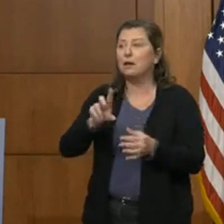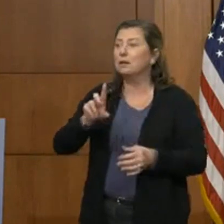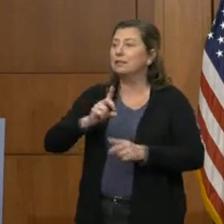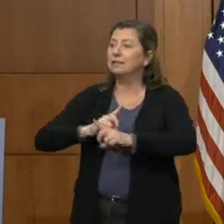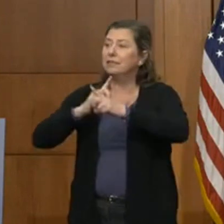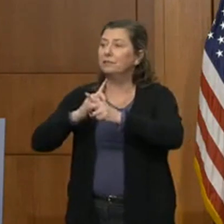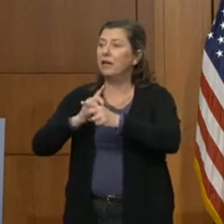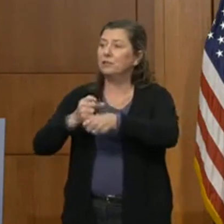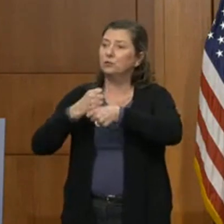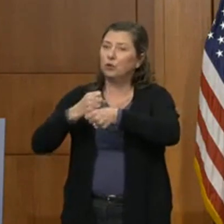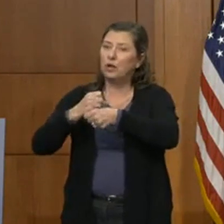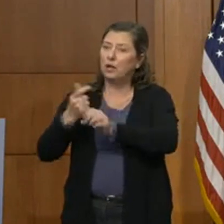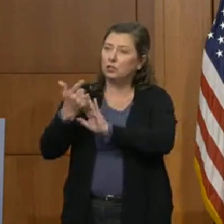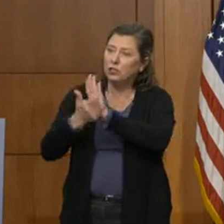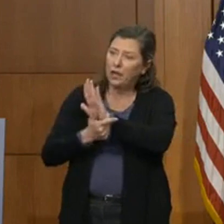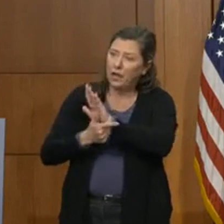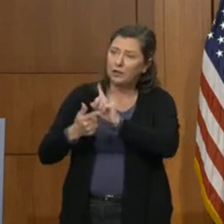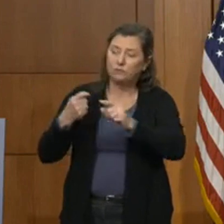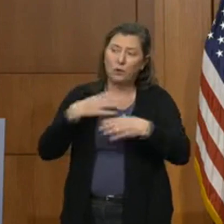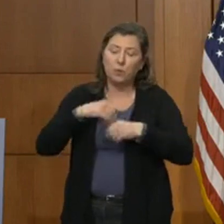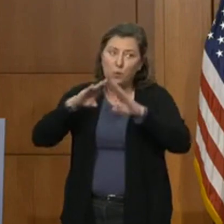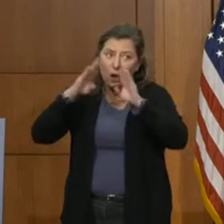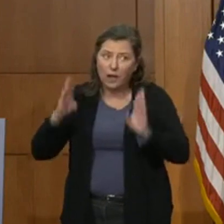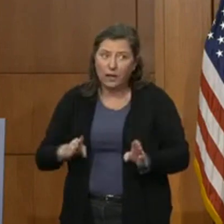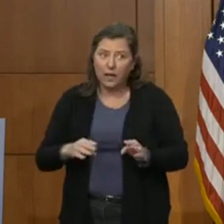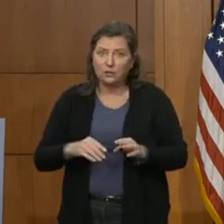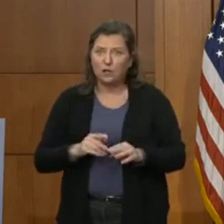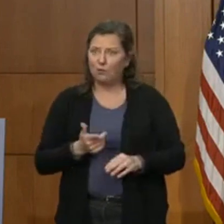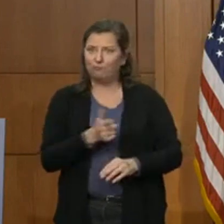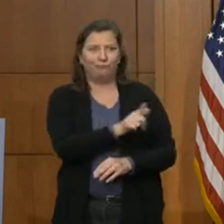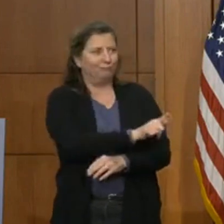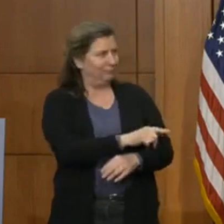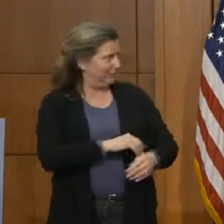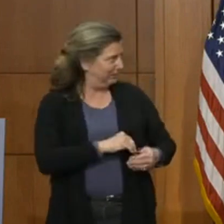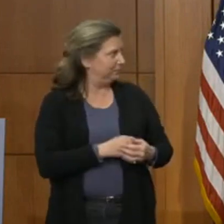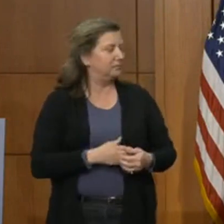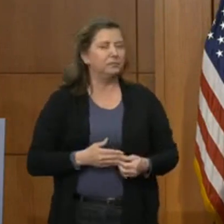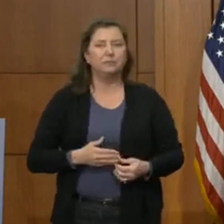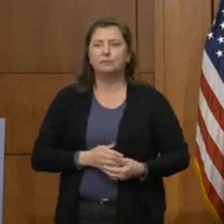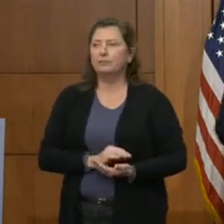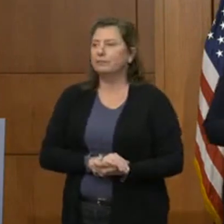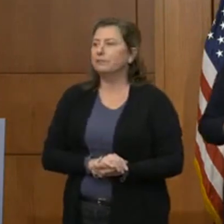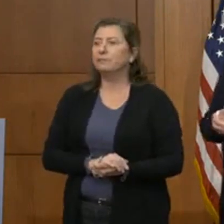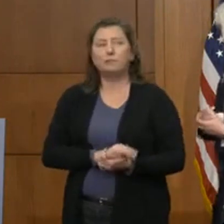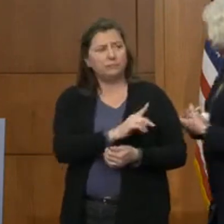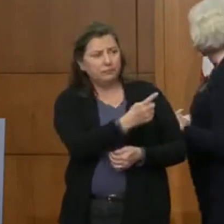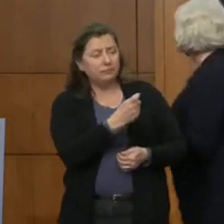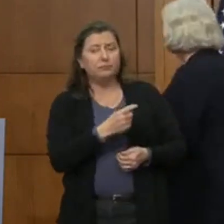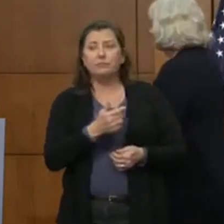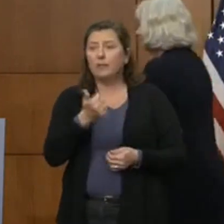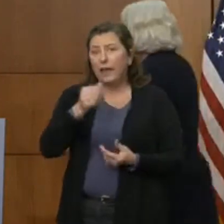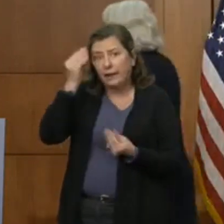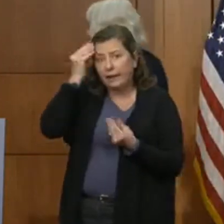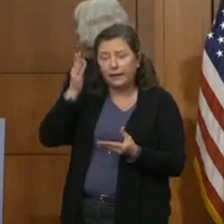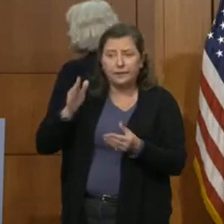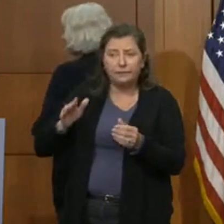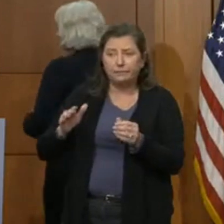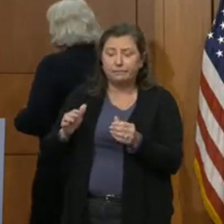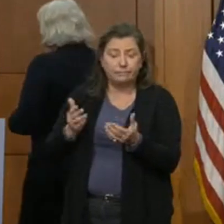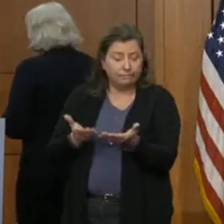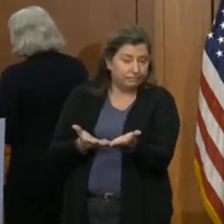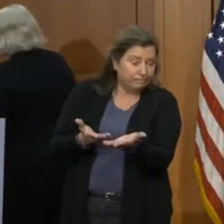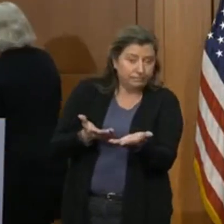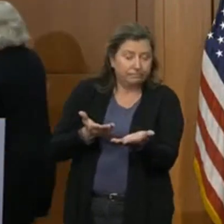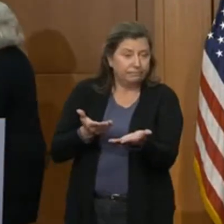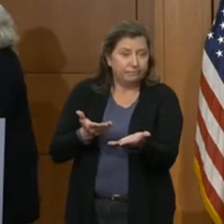White House and using that to kick up? I can turn that over to the secretary. I don't know if there's anything. The question was there any evidence